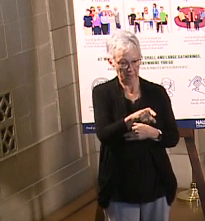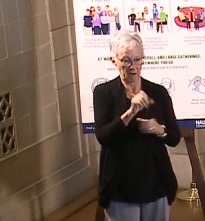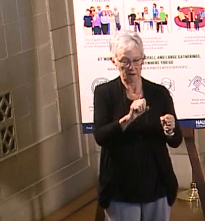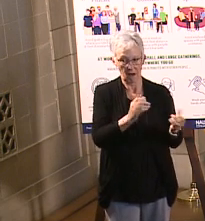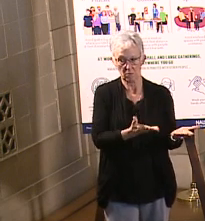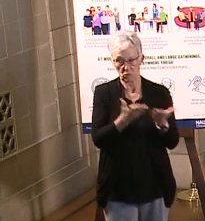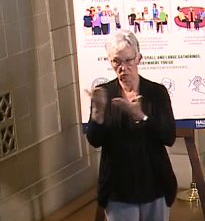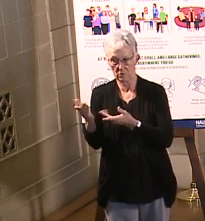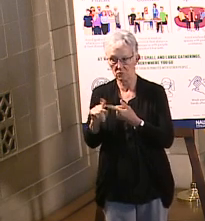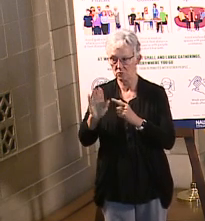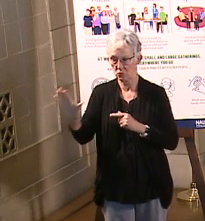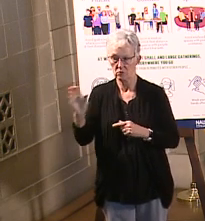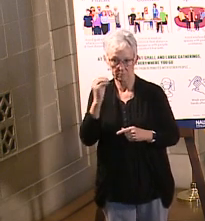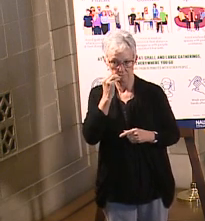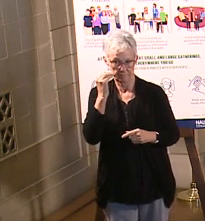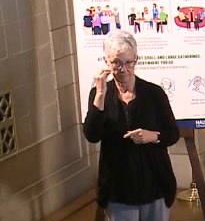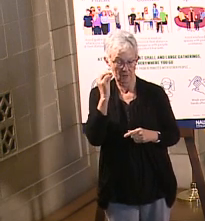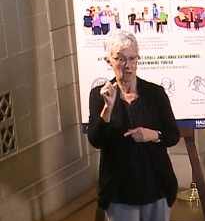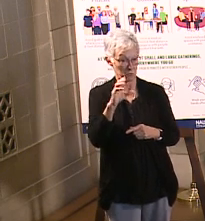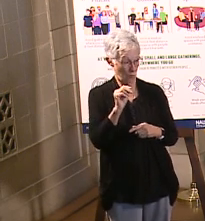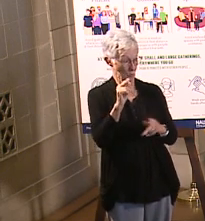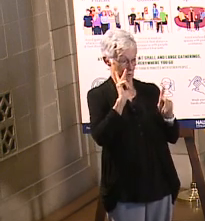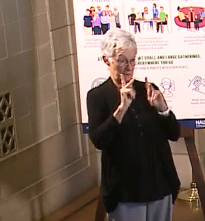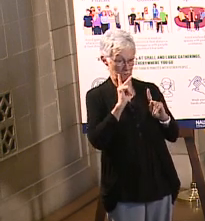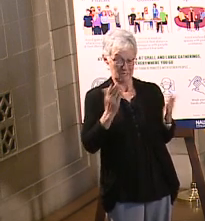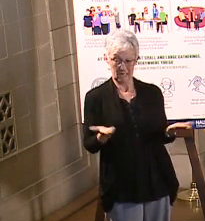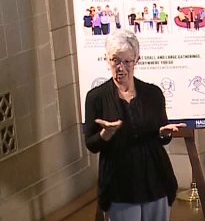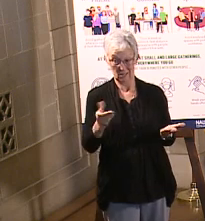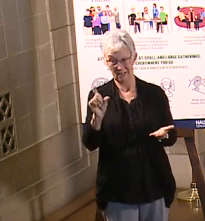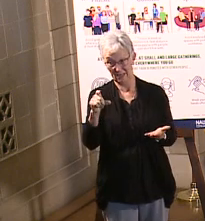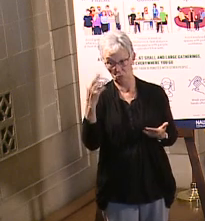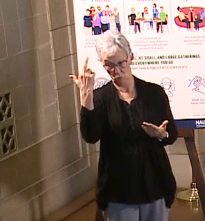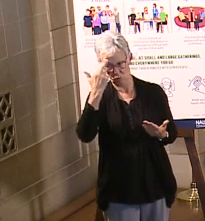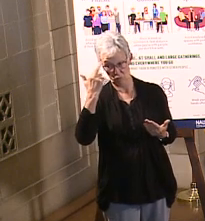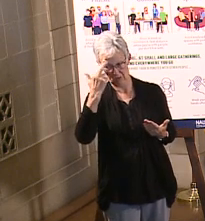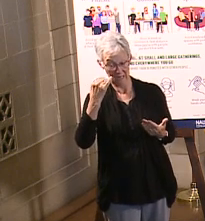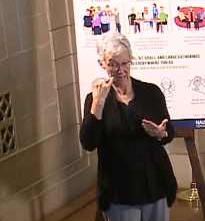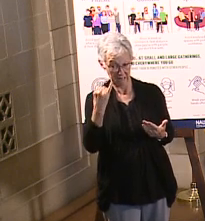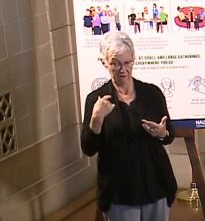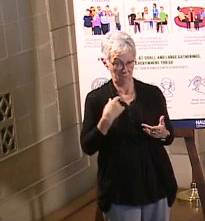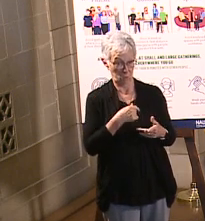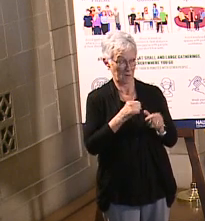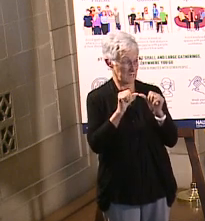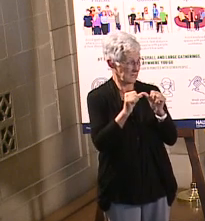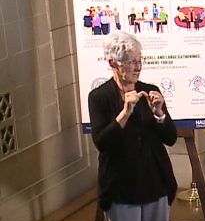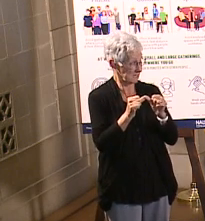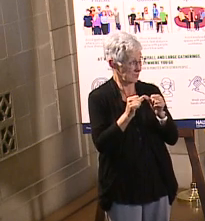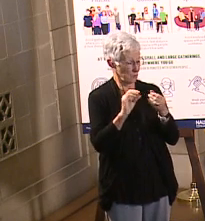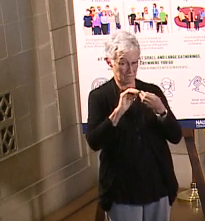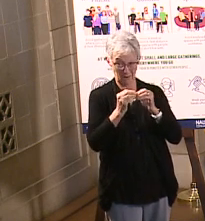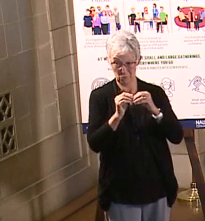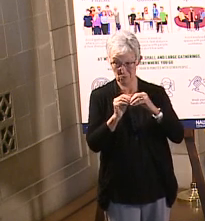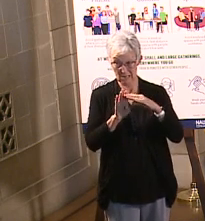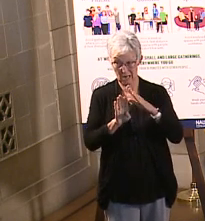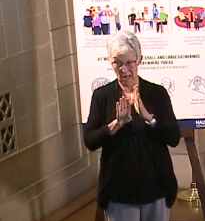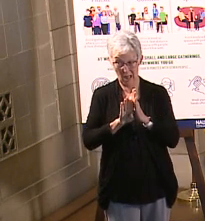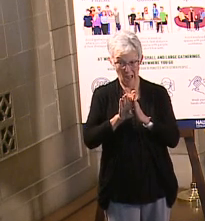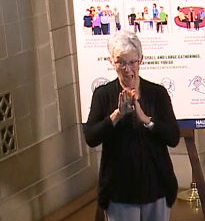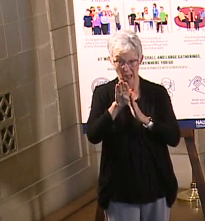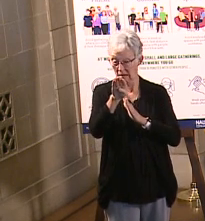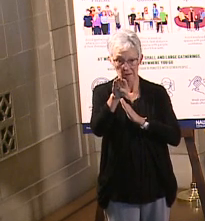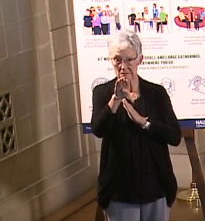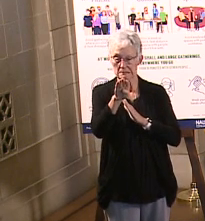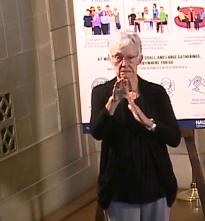see an increasing in hospitalizations and we hit that threshold, there could be additional restrictions, those red restrictions. So everybody should be thoughtful about that